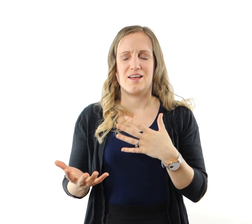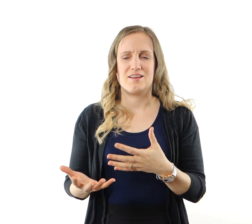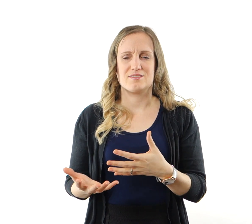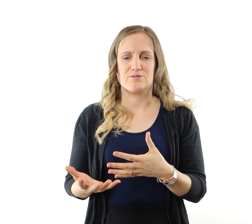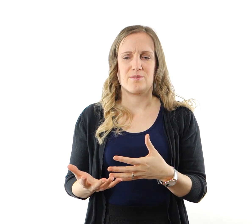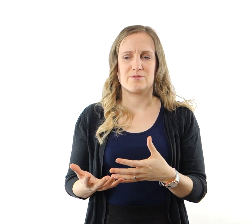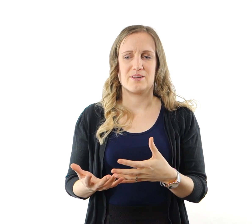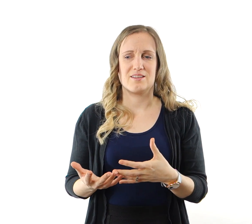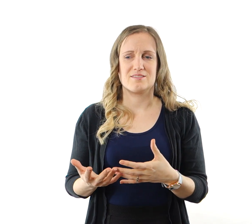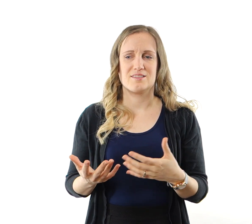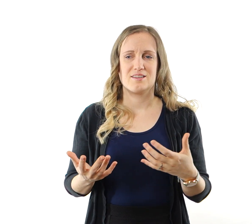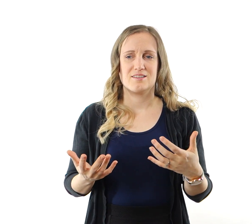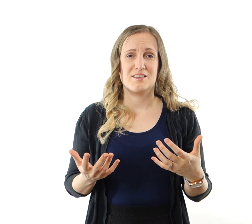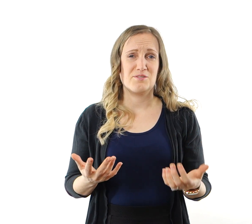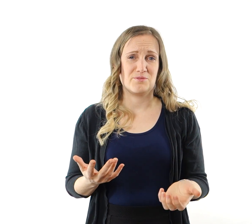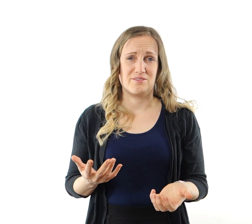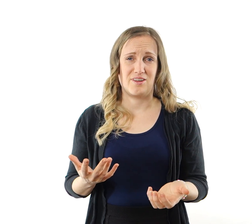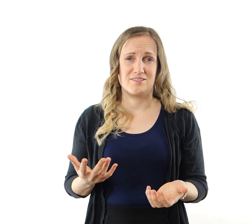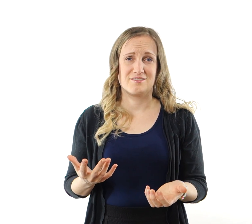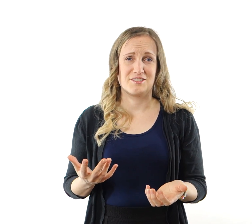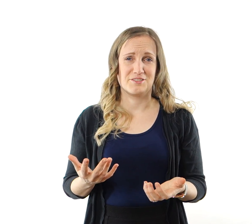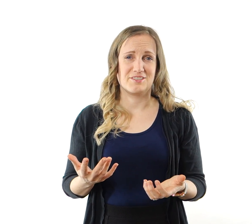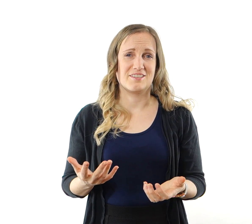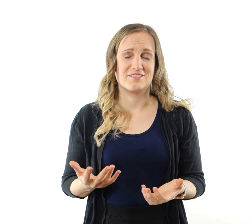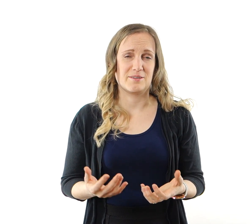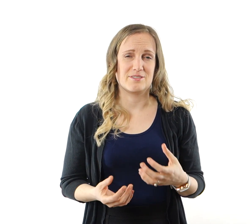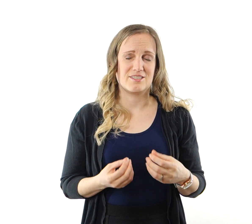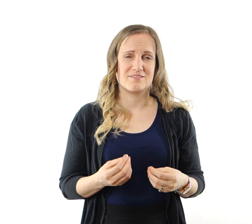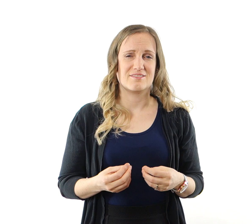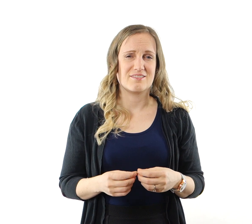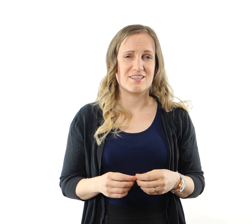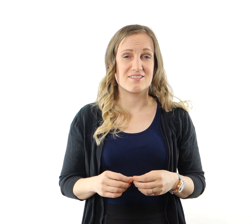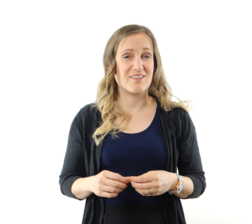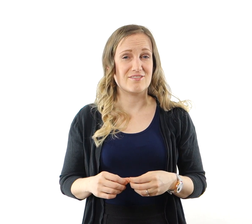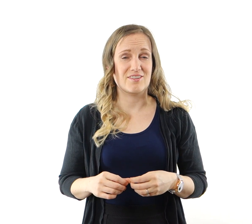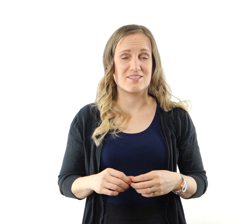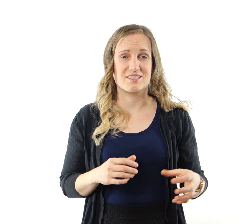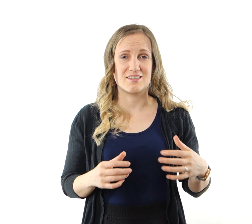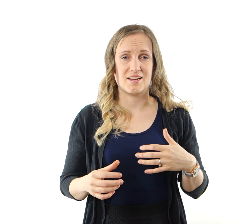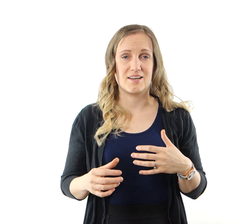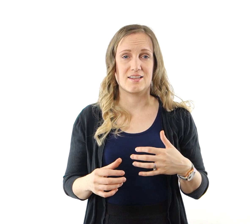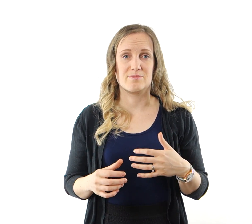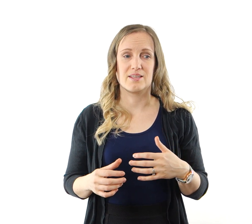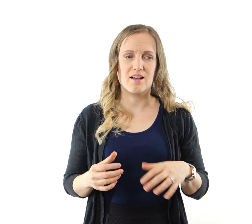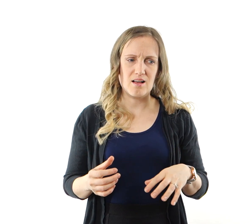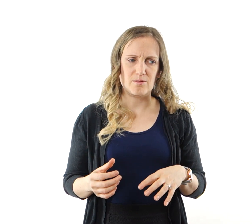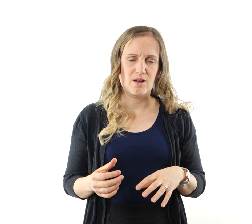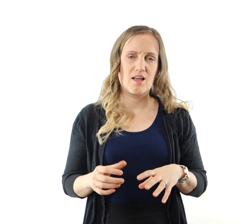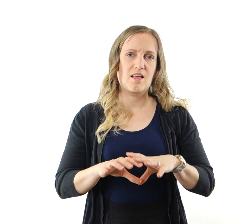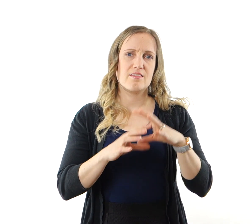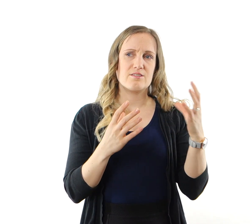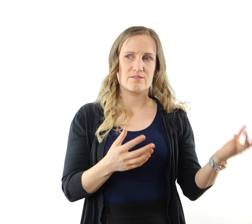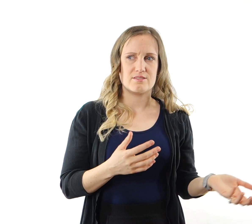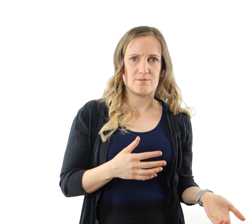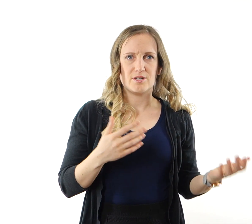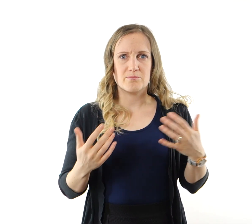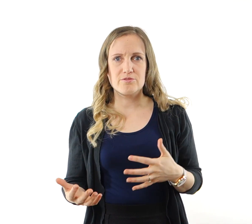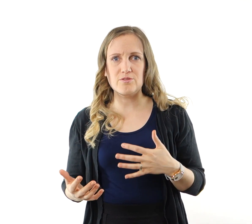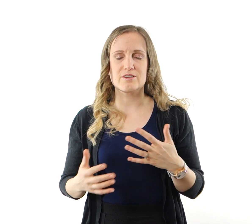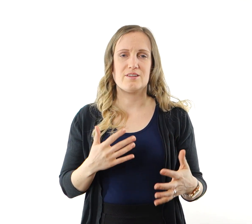ASL grammar because it's just really fun to learn another language. And it's a lot of fun to sign and be like, oh, they do this subject before, and